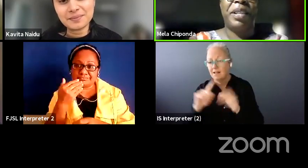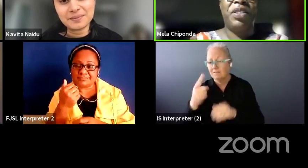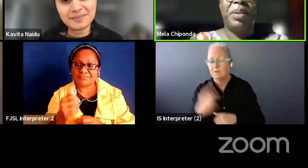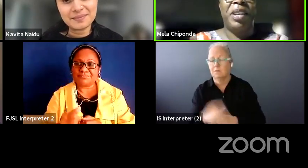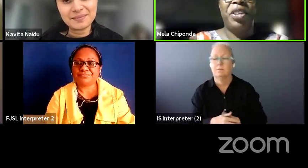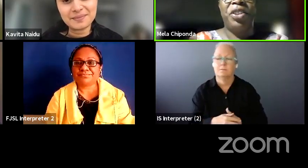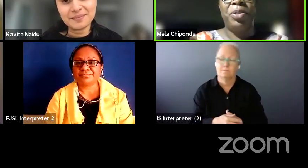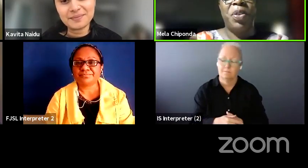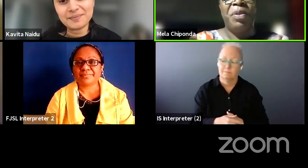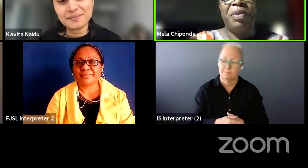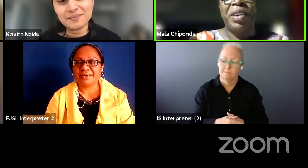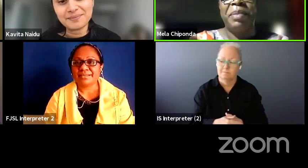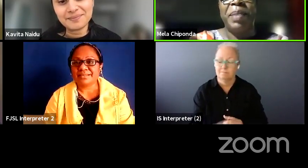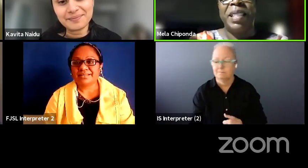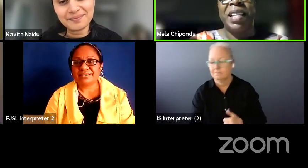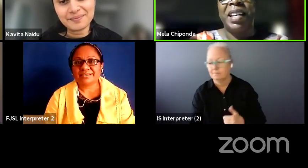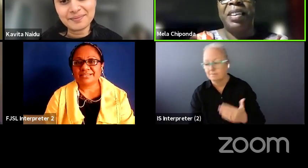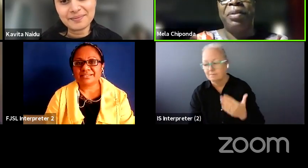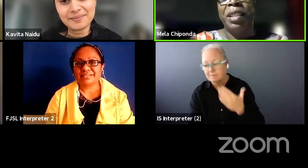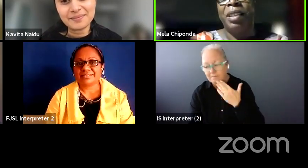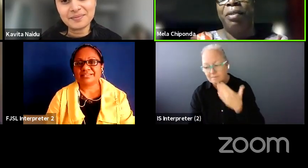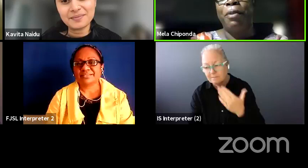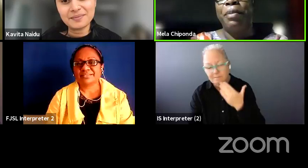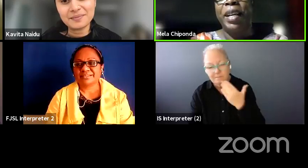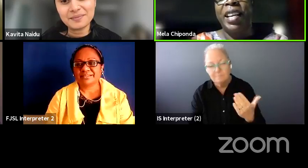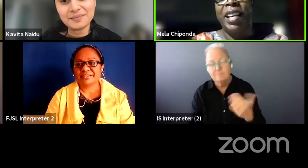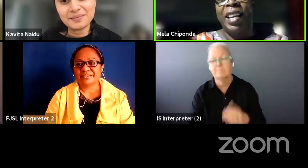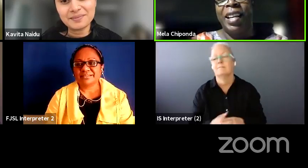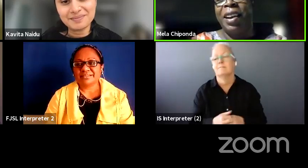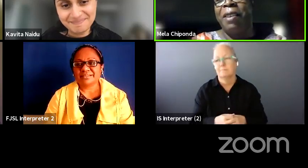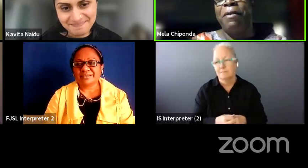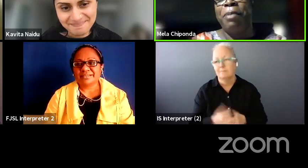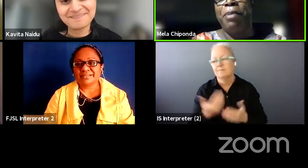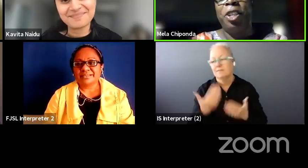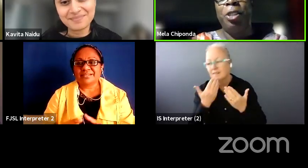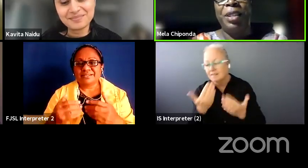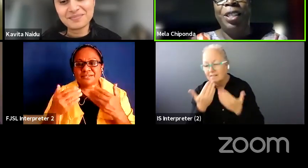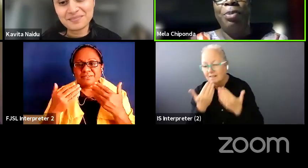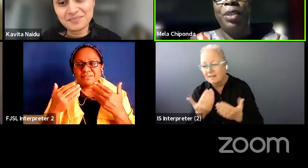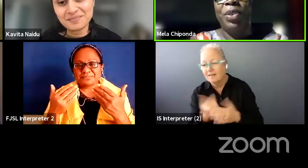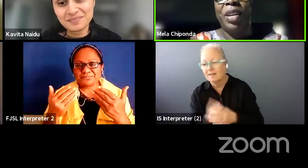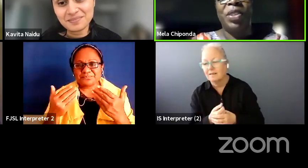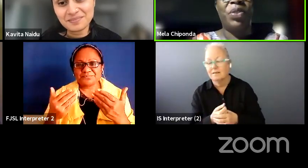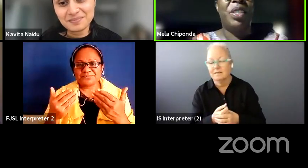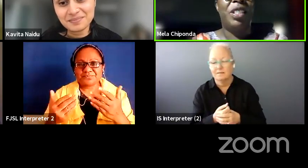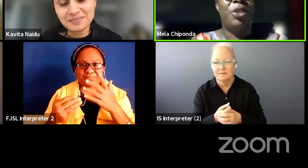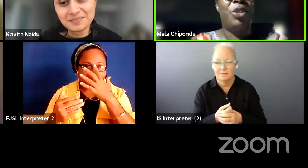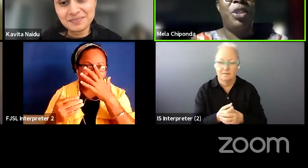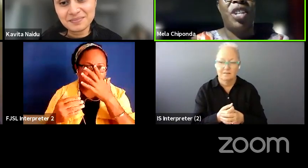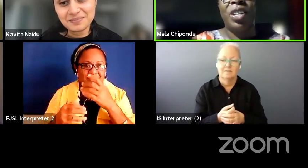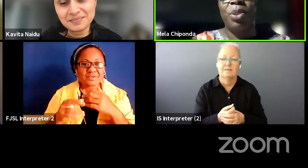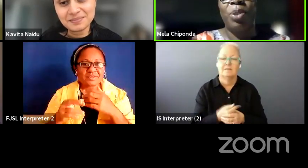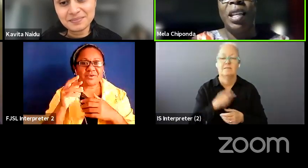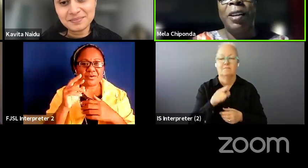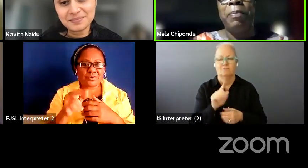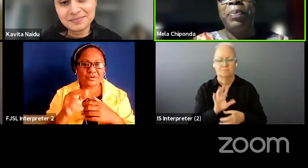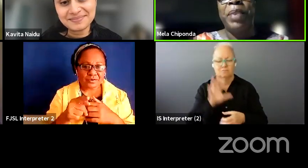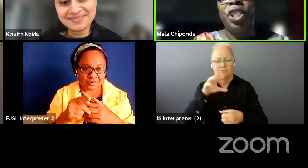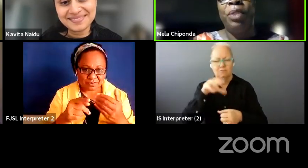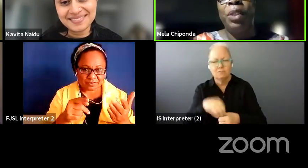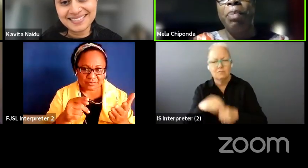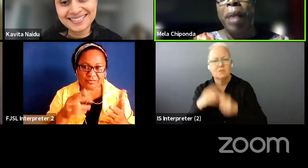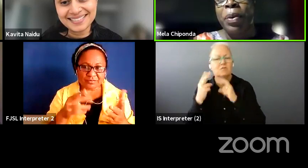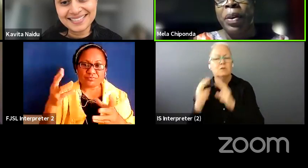Thank you very much. And thank you very much, Kavita, for bringing in feminist participatory action research, which